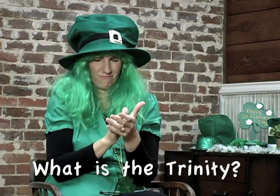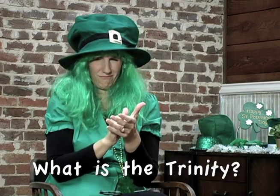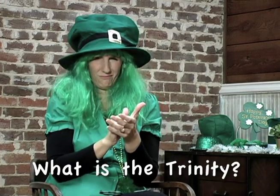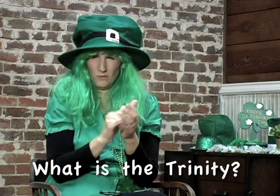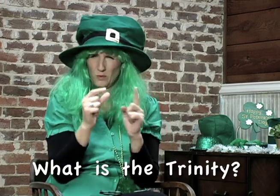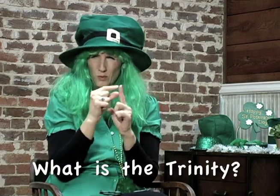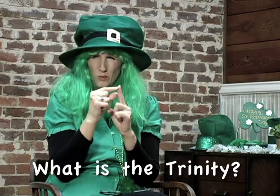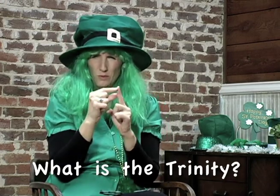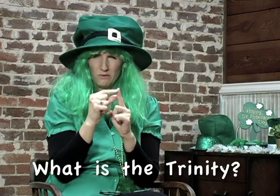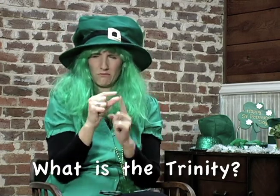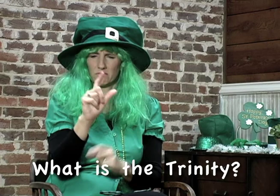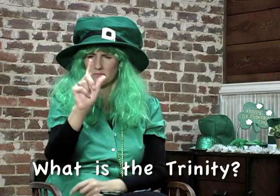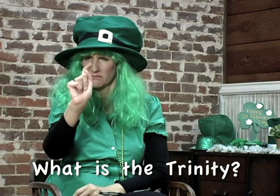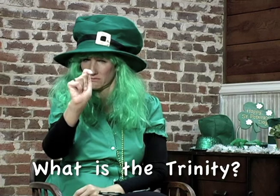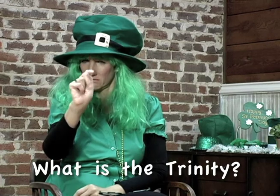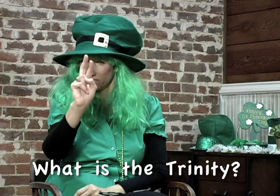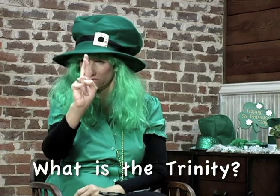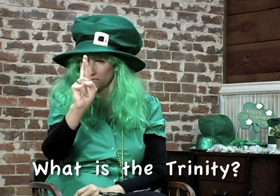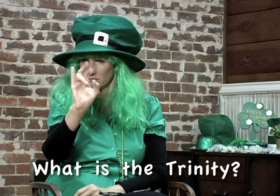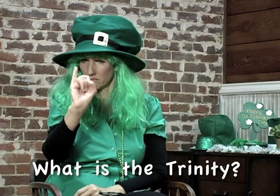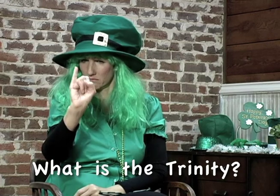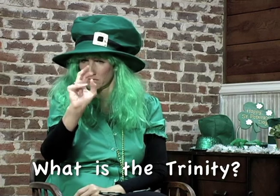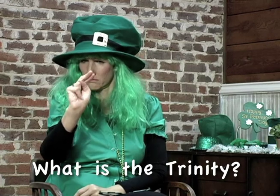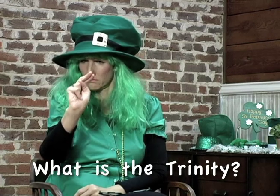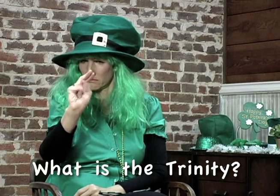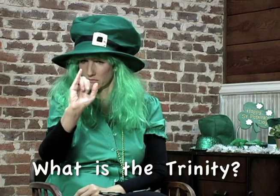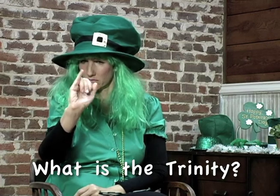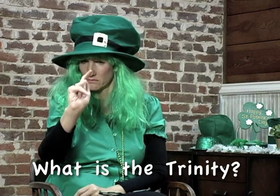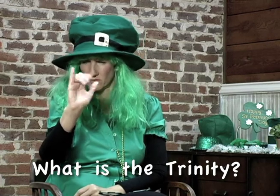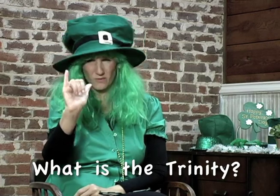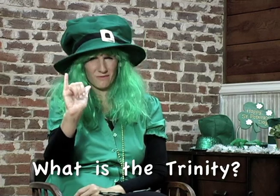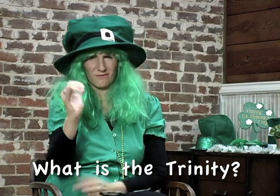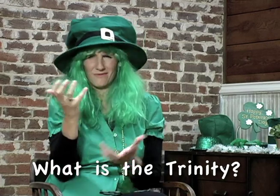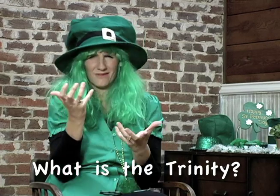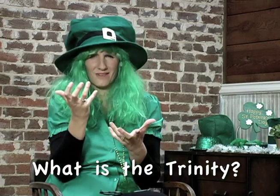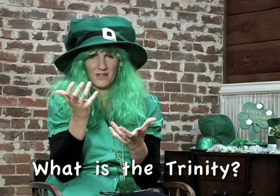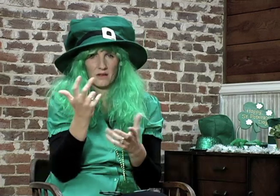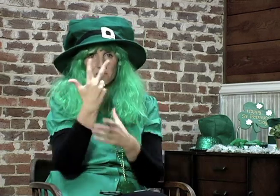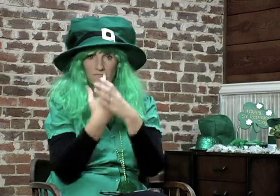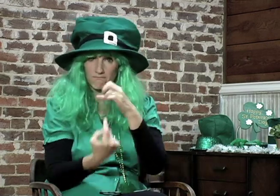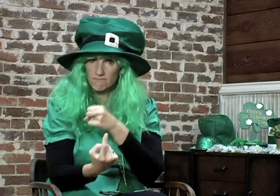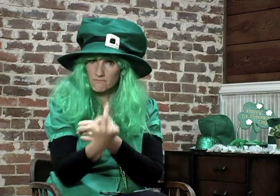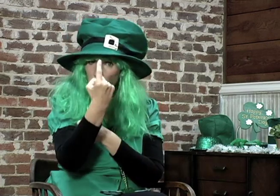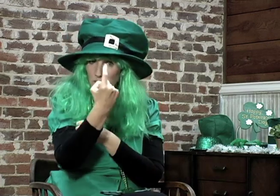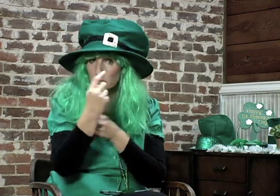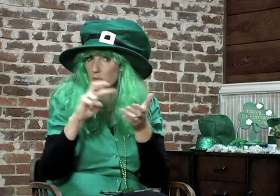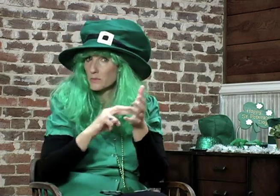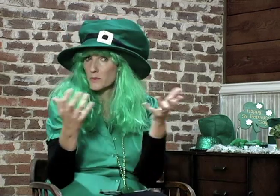What's that? What's that word? Trinity. What does that mean?